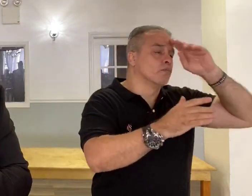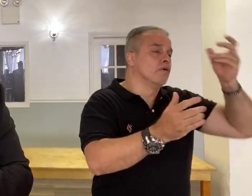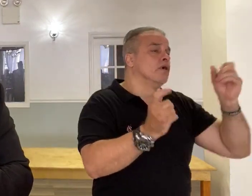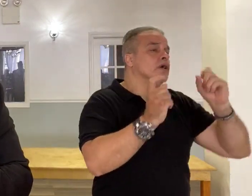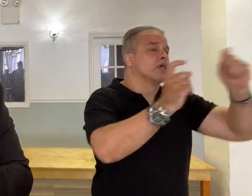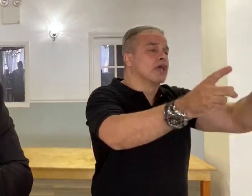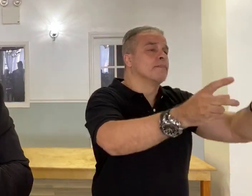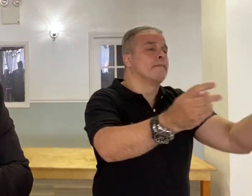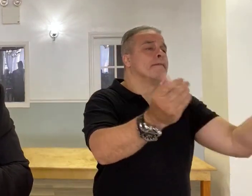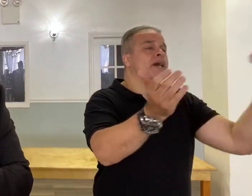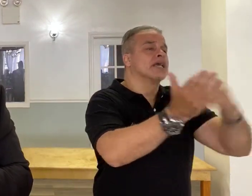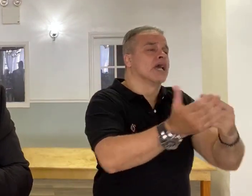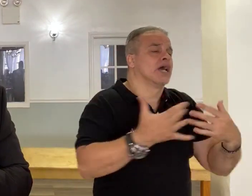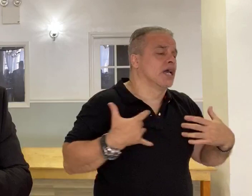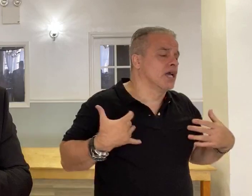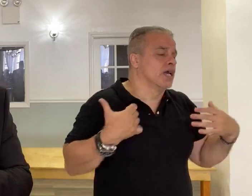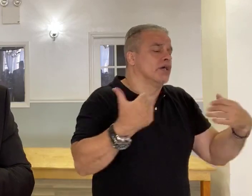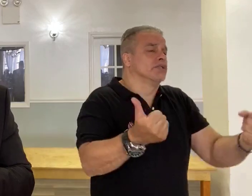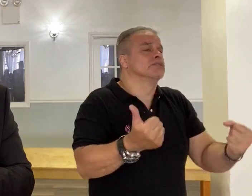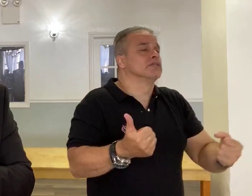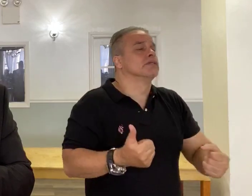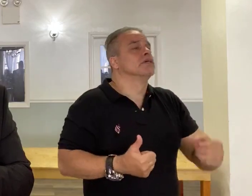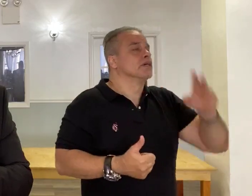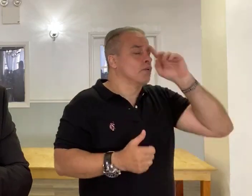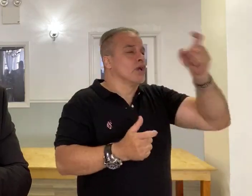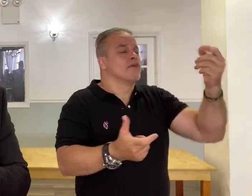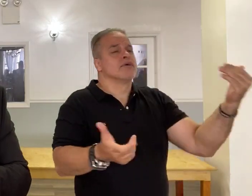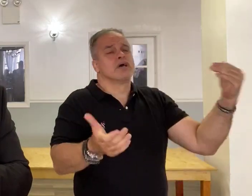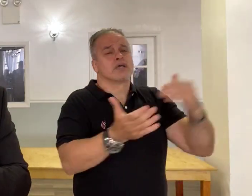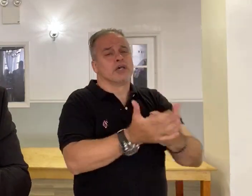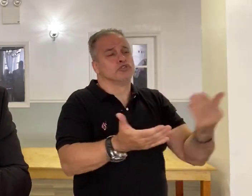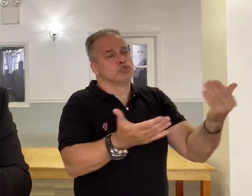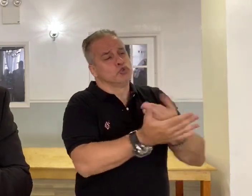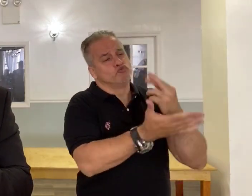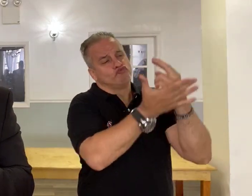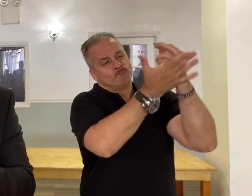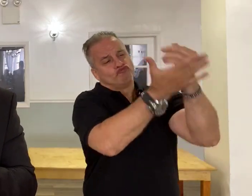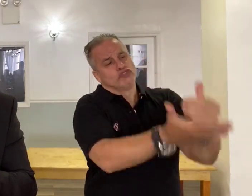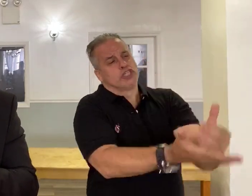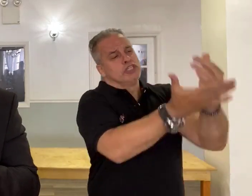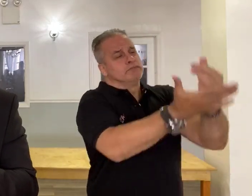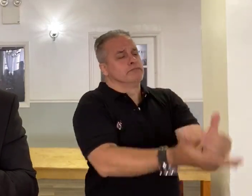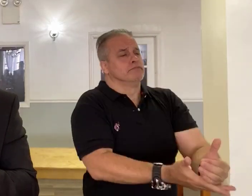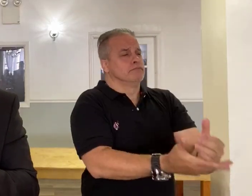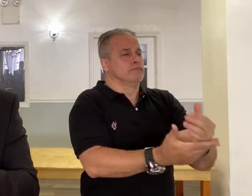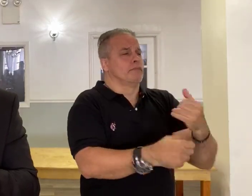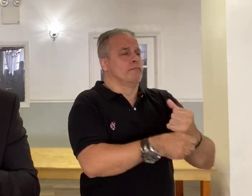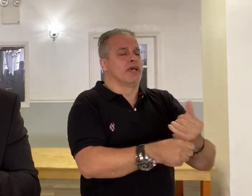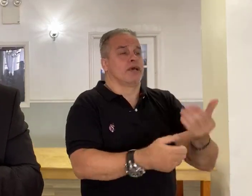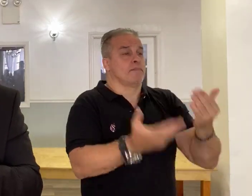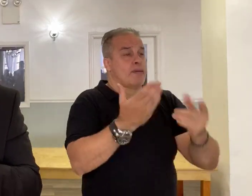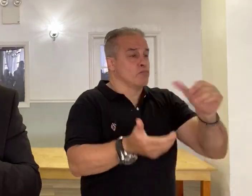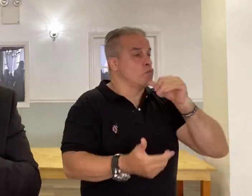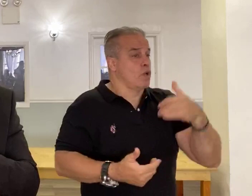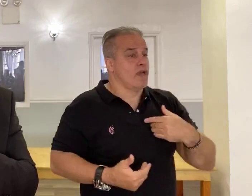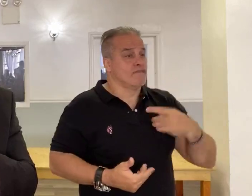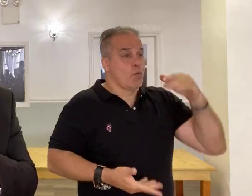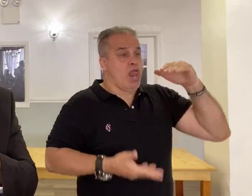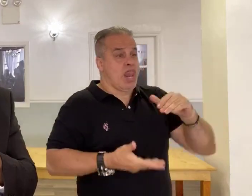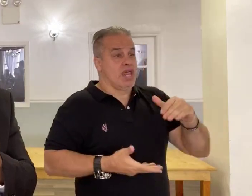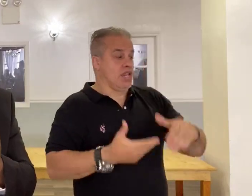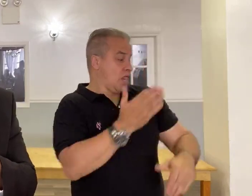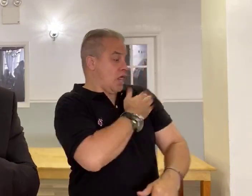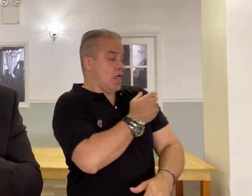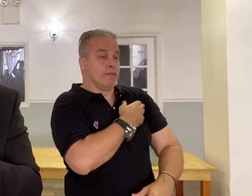strong again. He will rehabilitate you and make you whole again. You may be without an arm. You may be without a leg. But you can